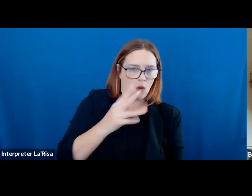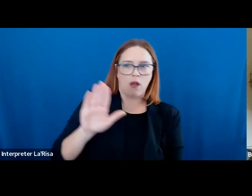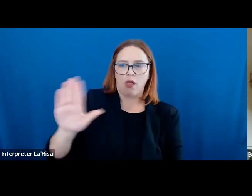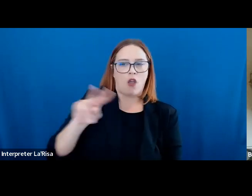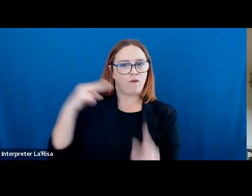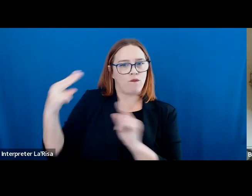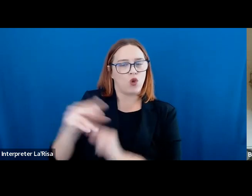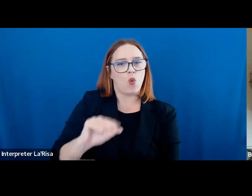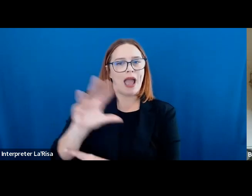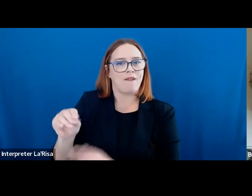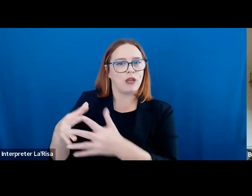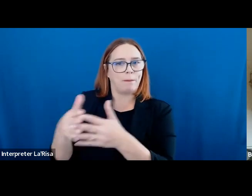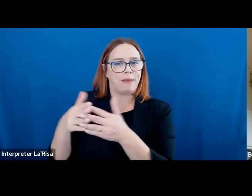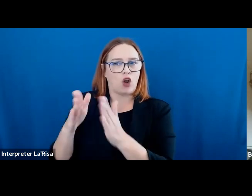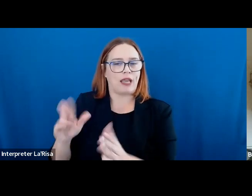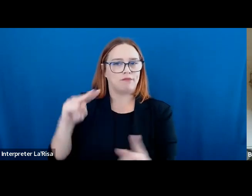saying,